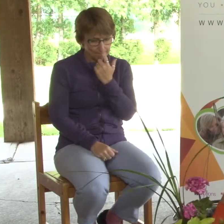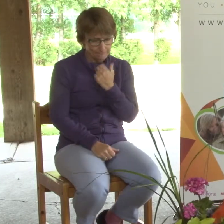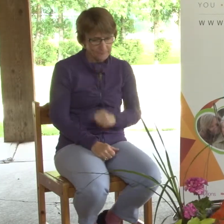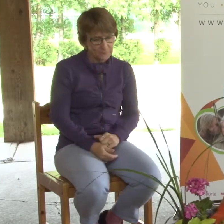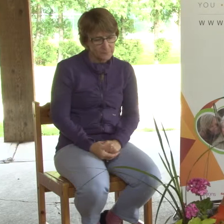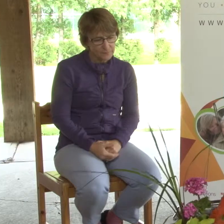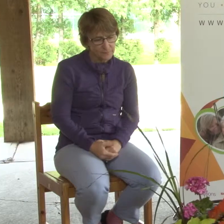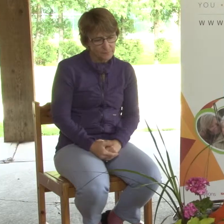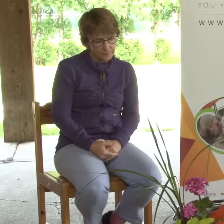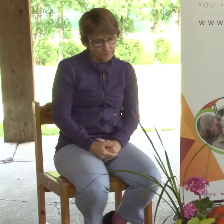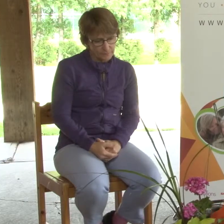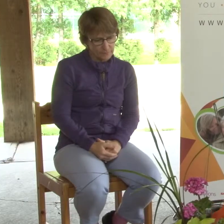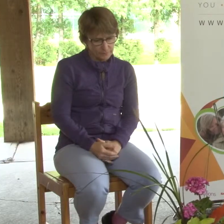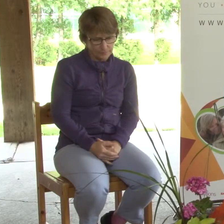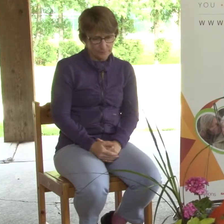And